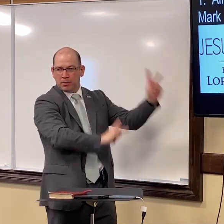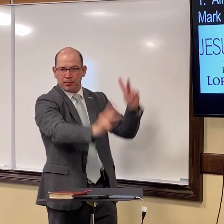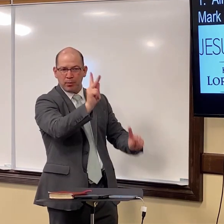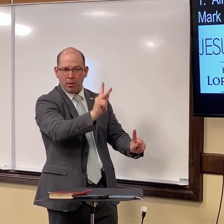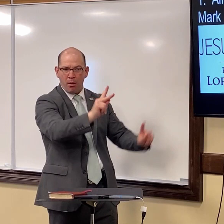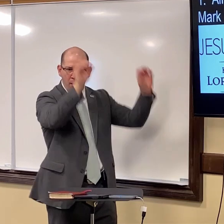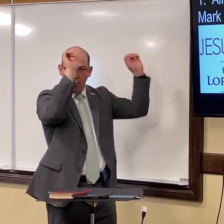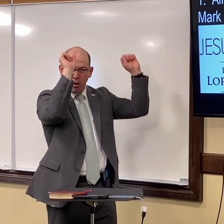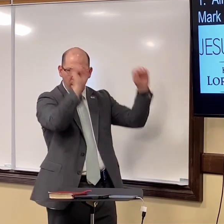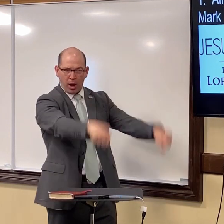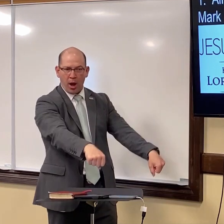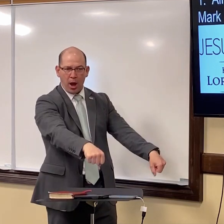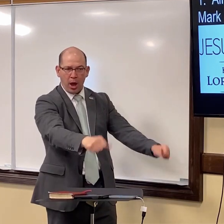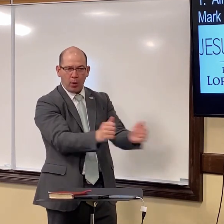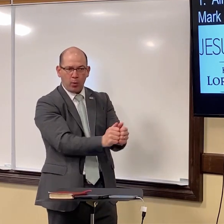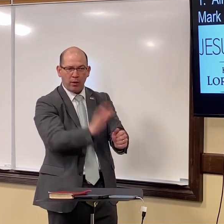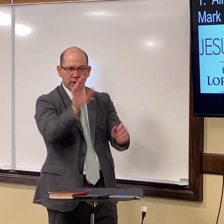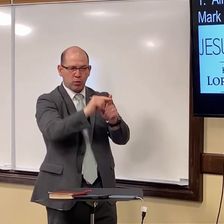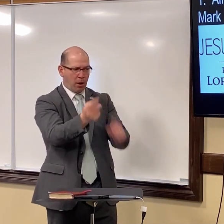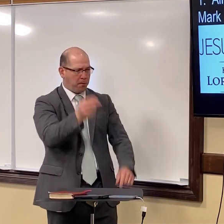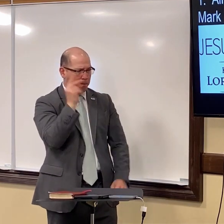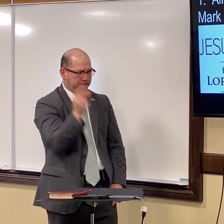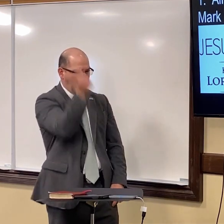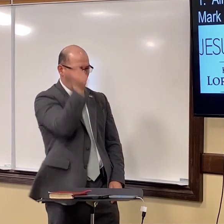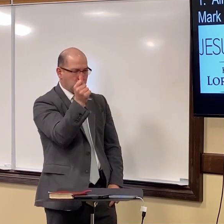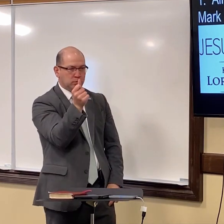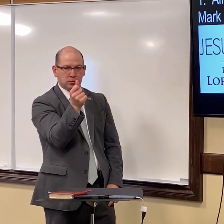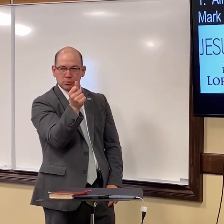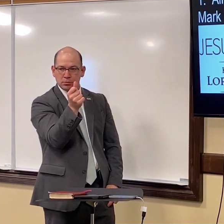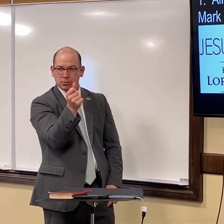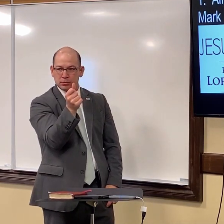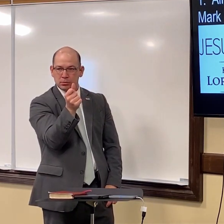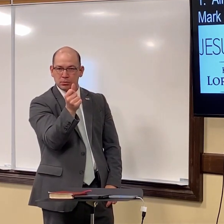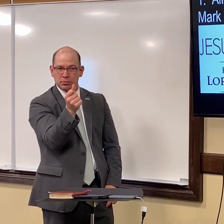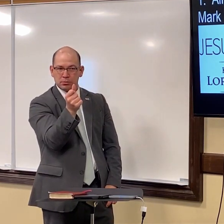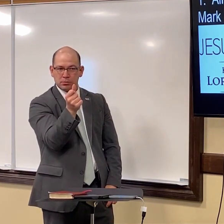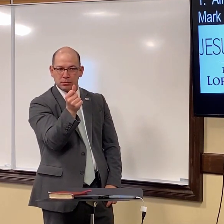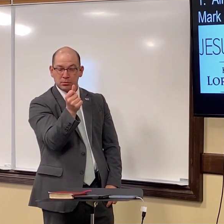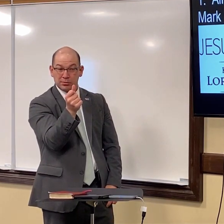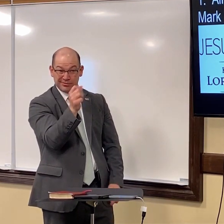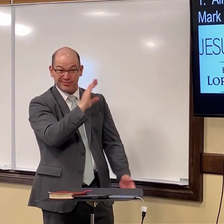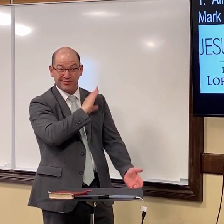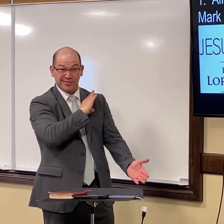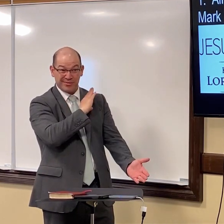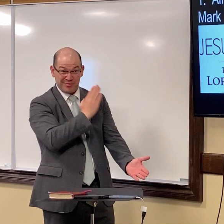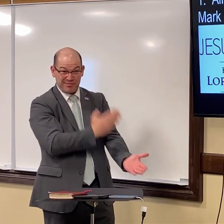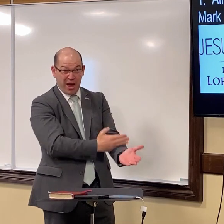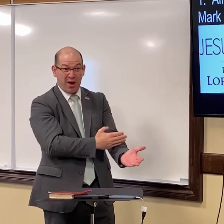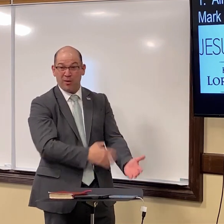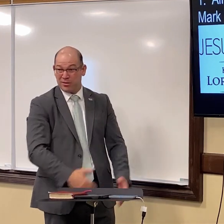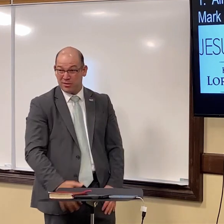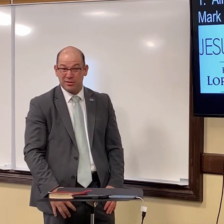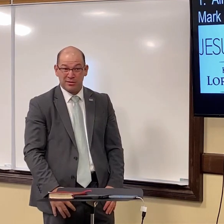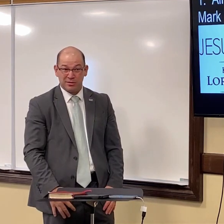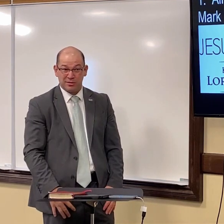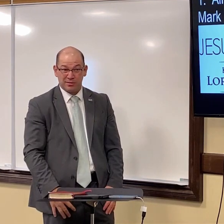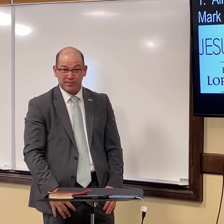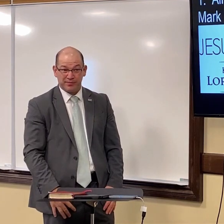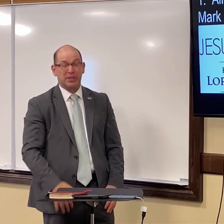the sun, and every person. Just with a word, and it happens. He has